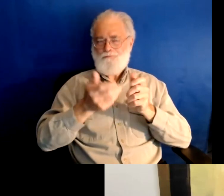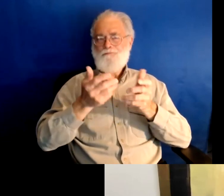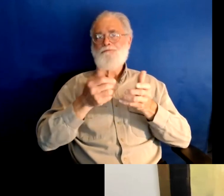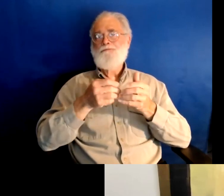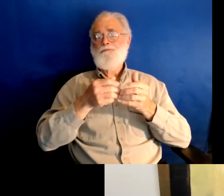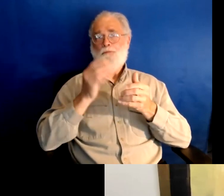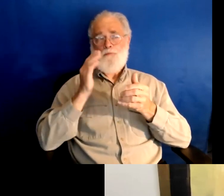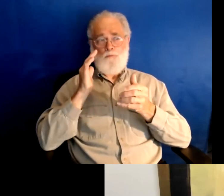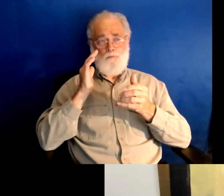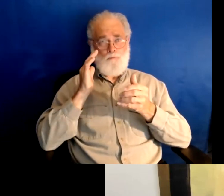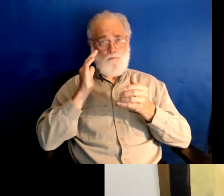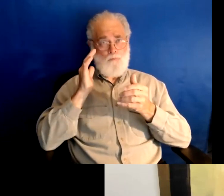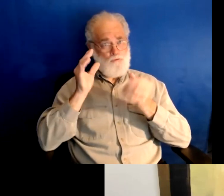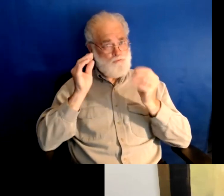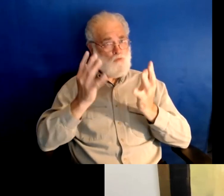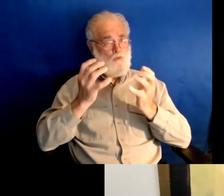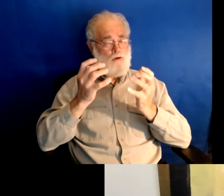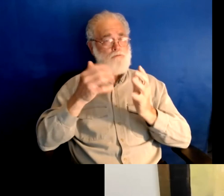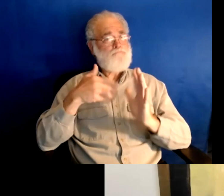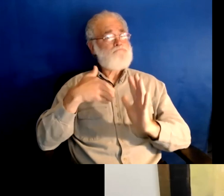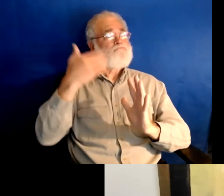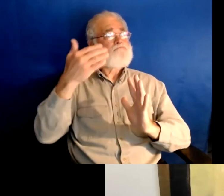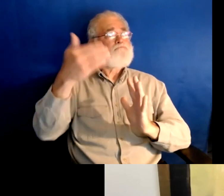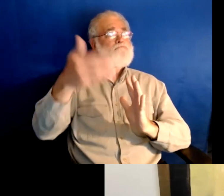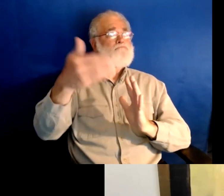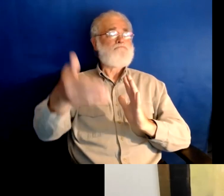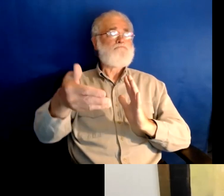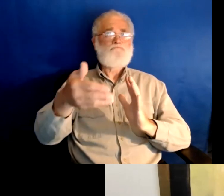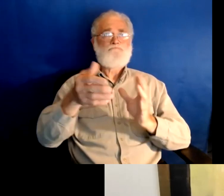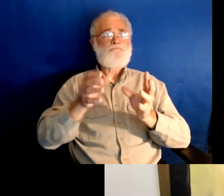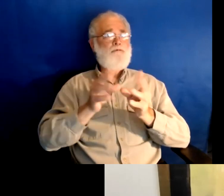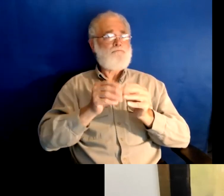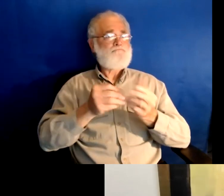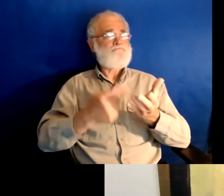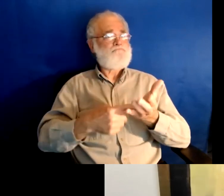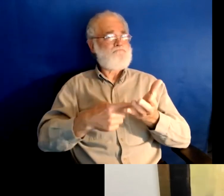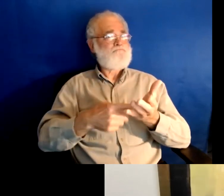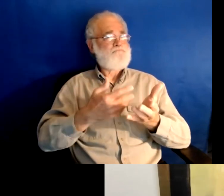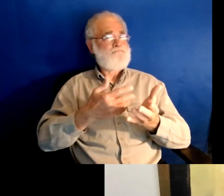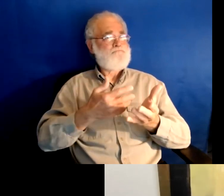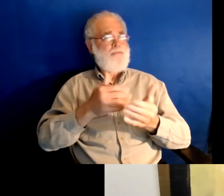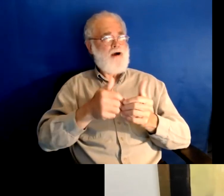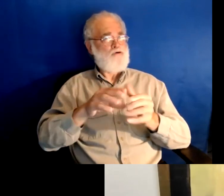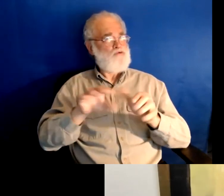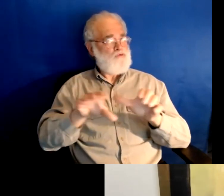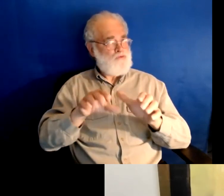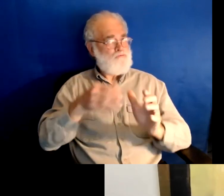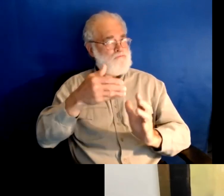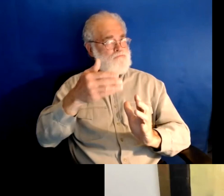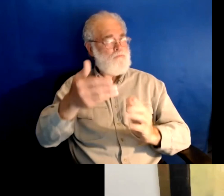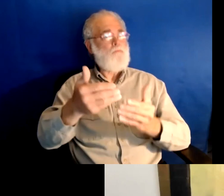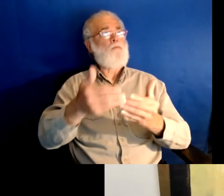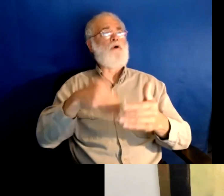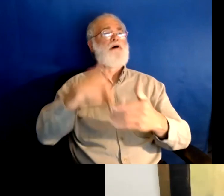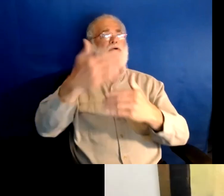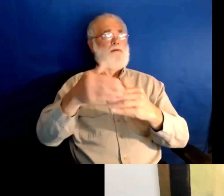and be curious. Will they change how they want to learn? Will periodically they have meetings to discuss